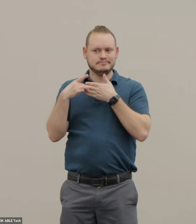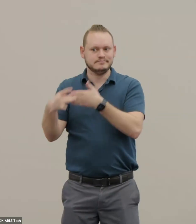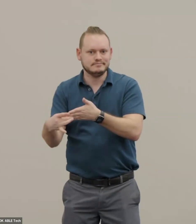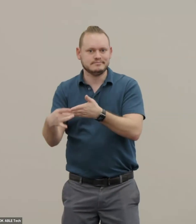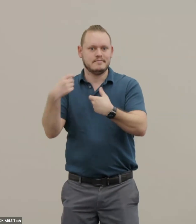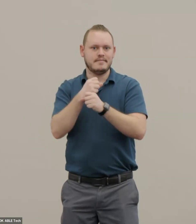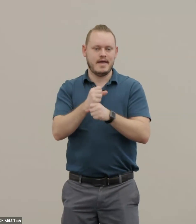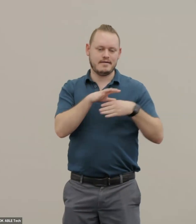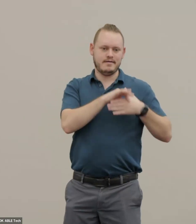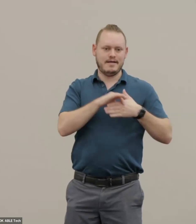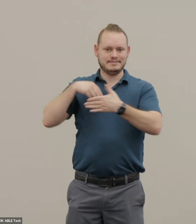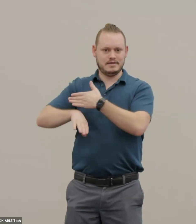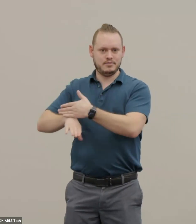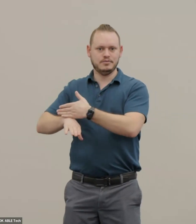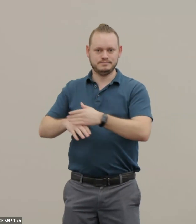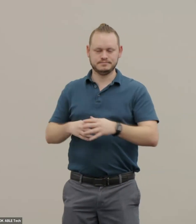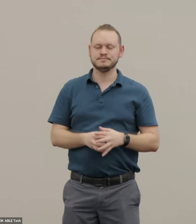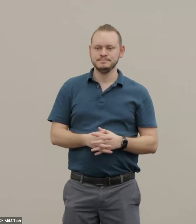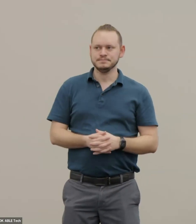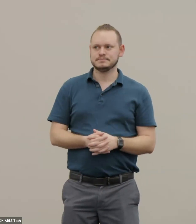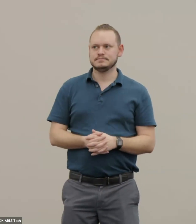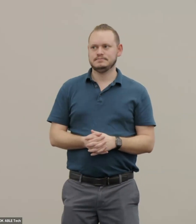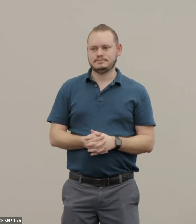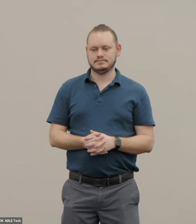accessible, right? And so